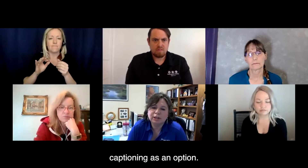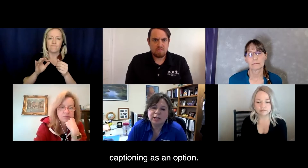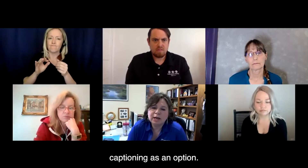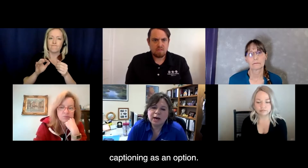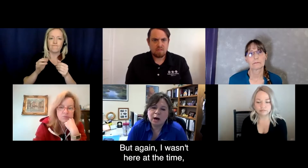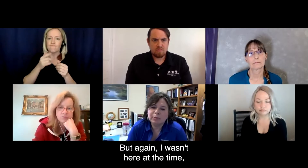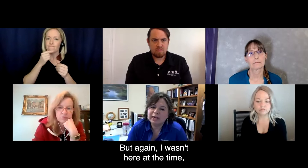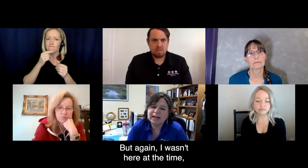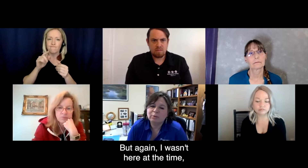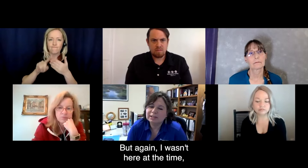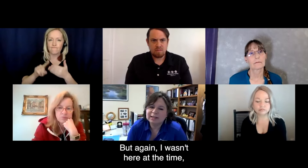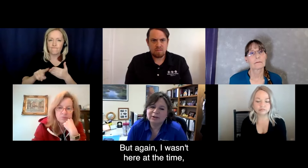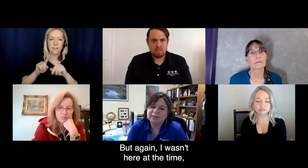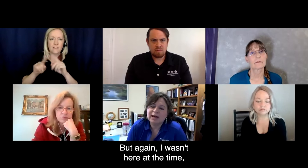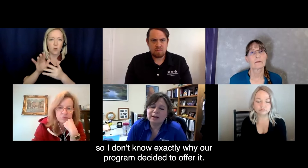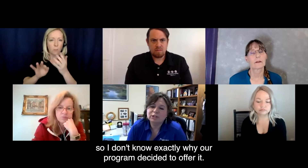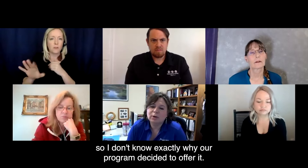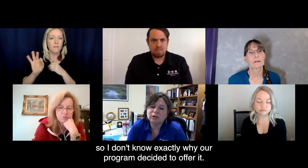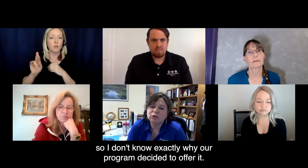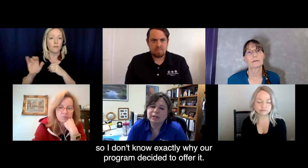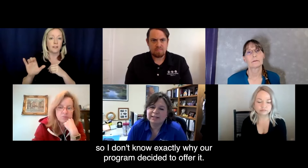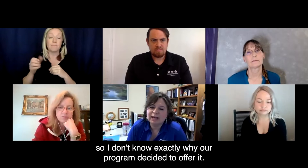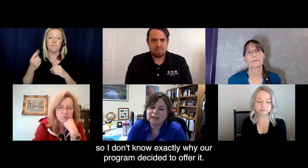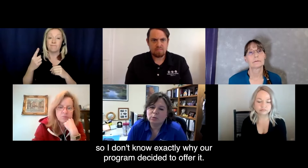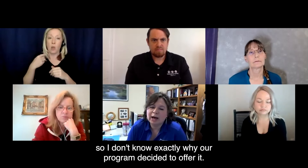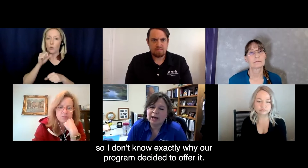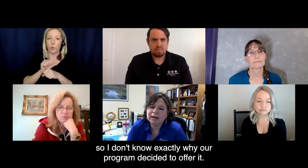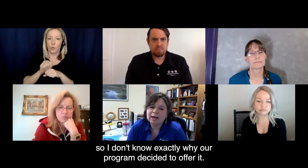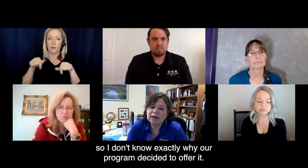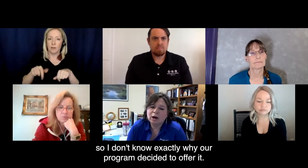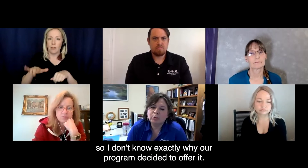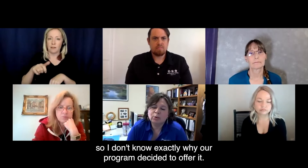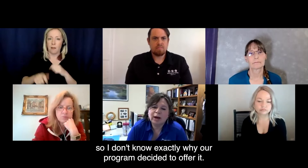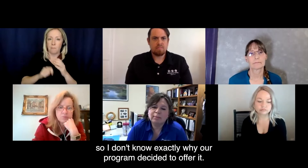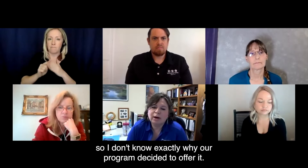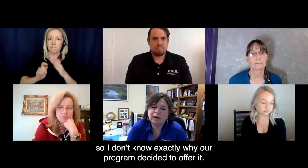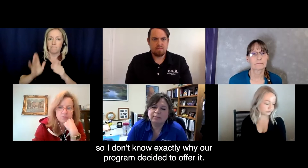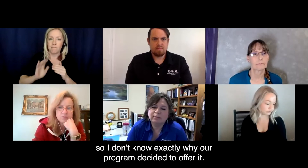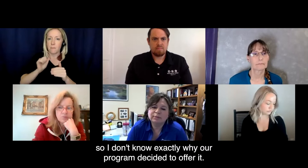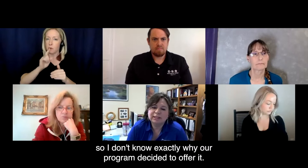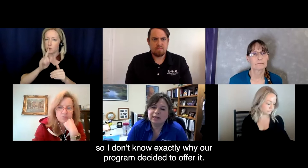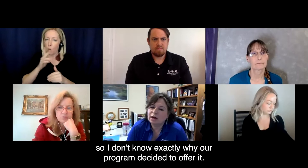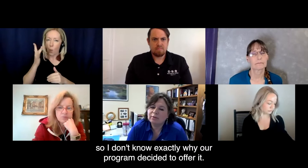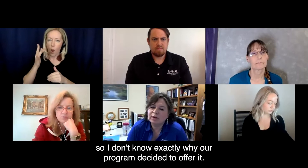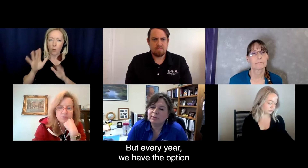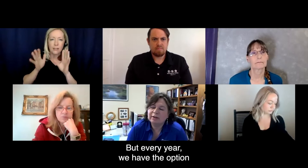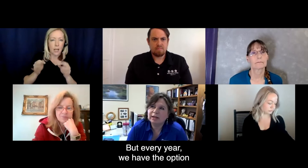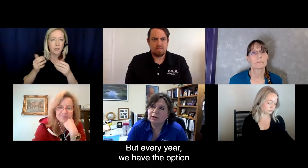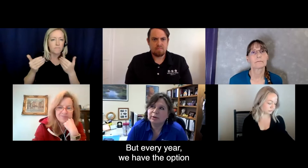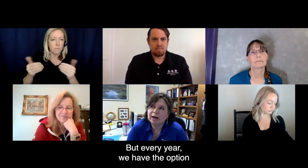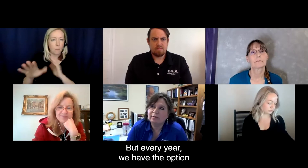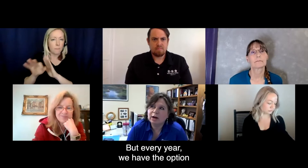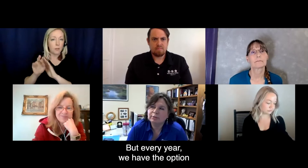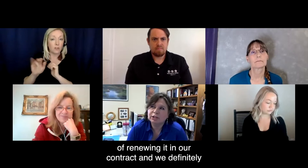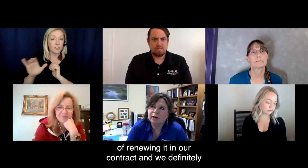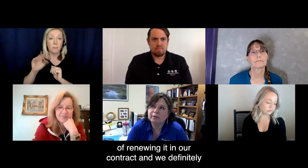option. But again, I wasn't here at the time, so I don't know exactly why our program decided to offer it, but every year we